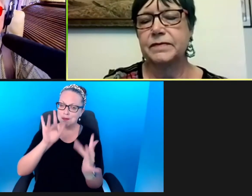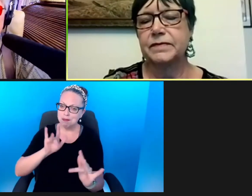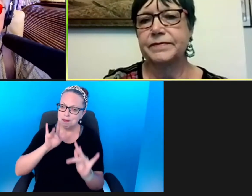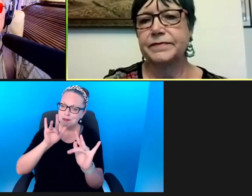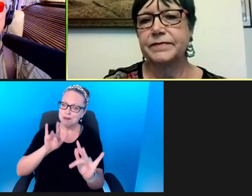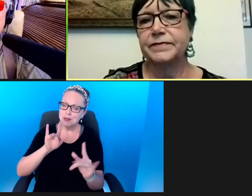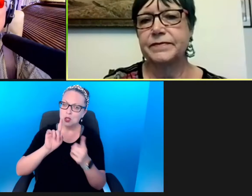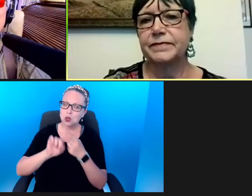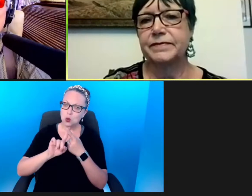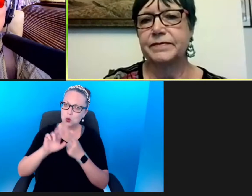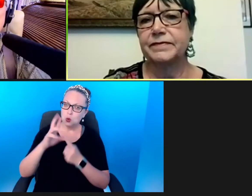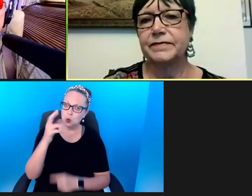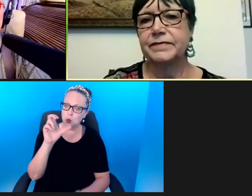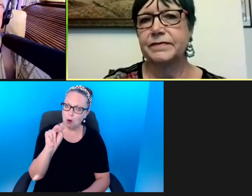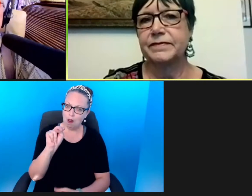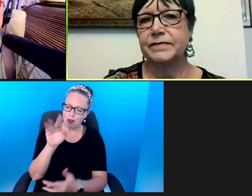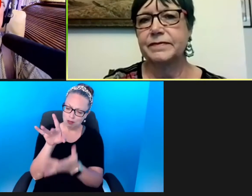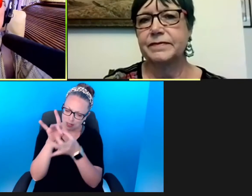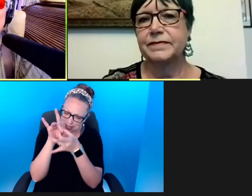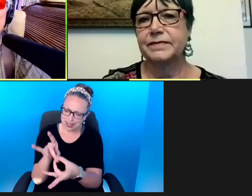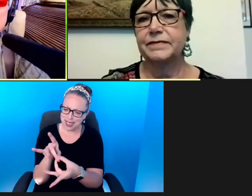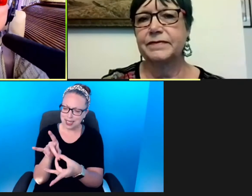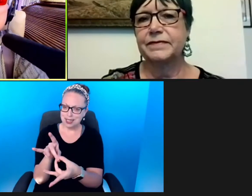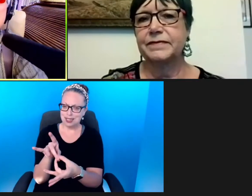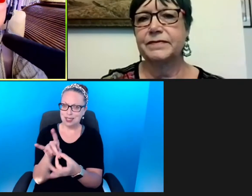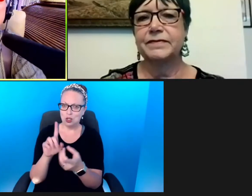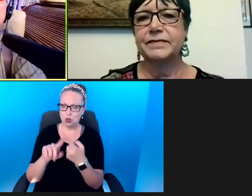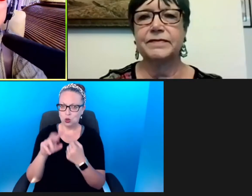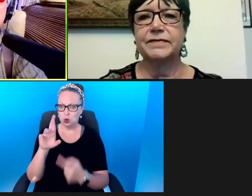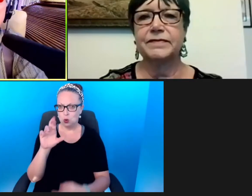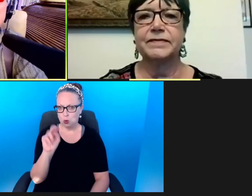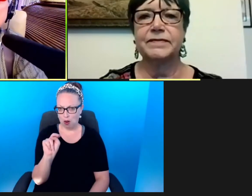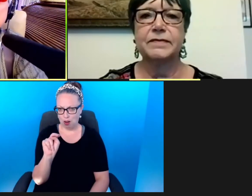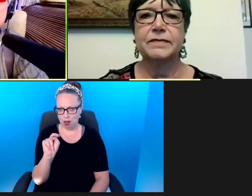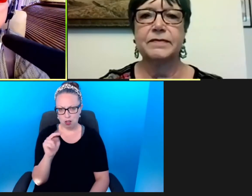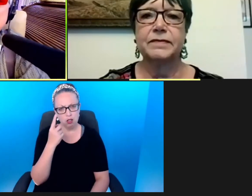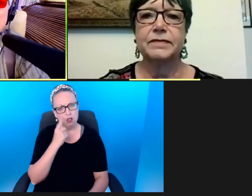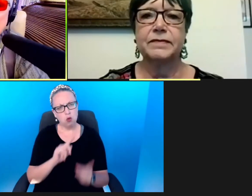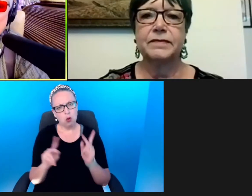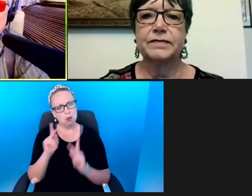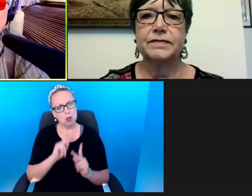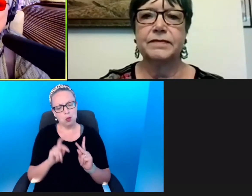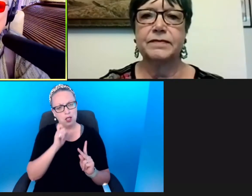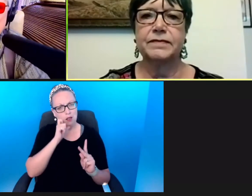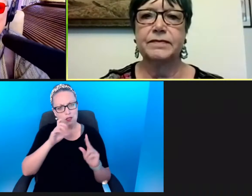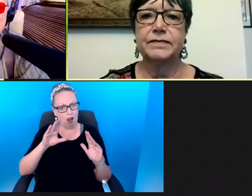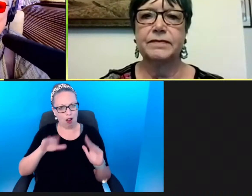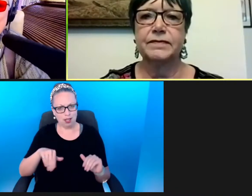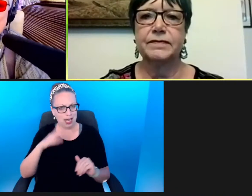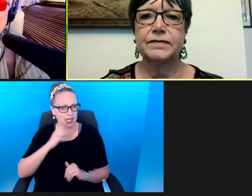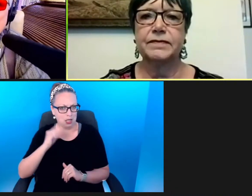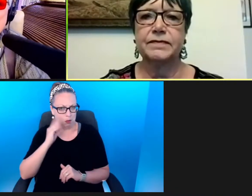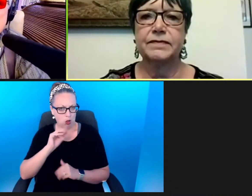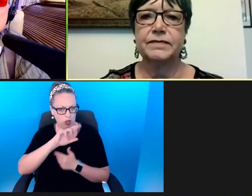Ron. For people who have yet to experience the role of